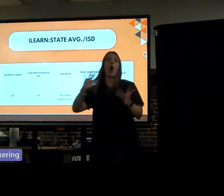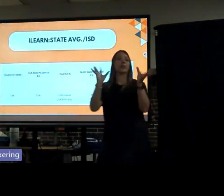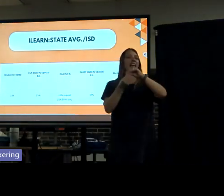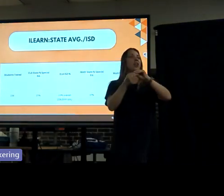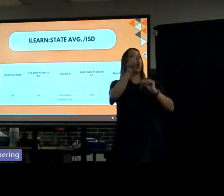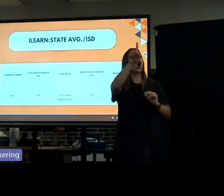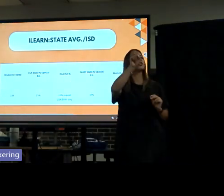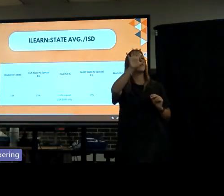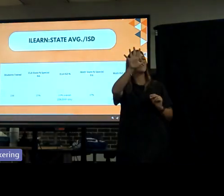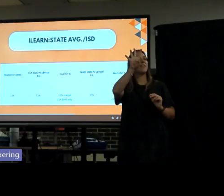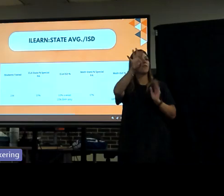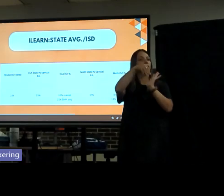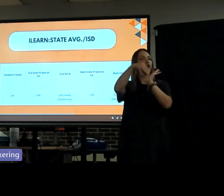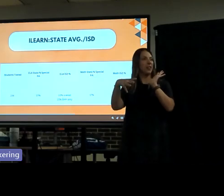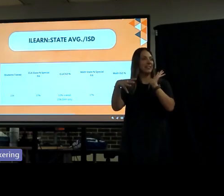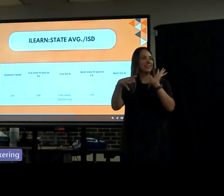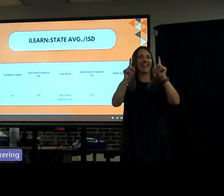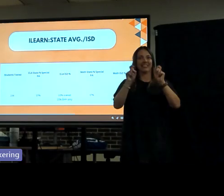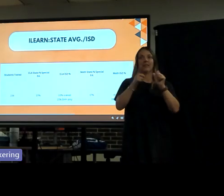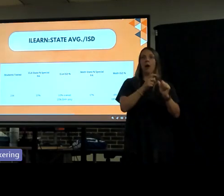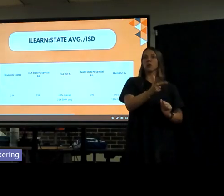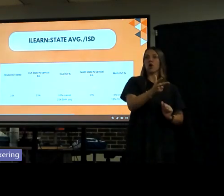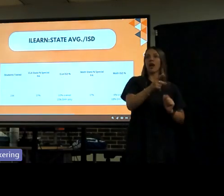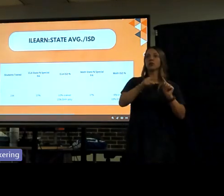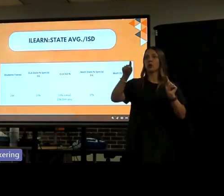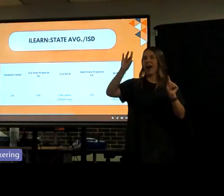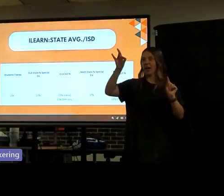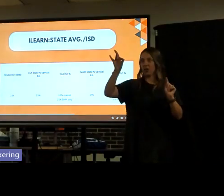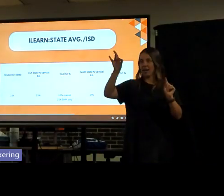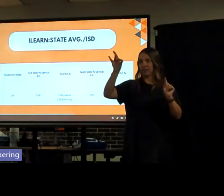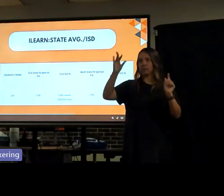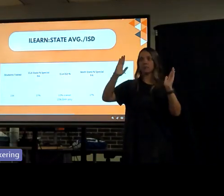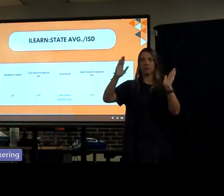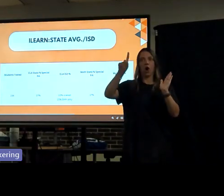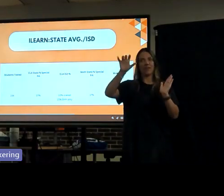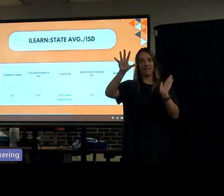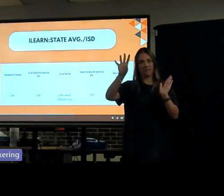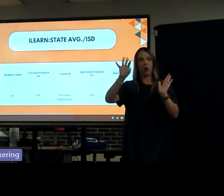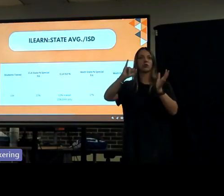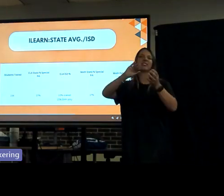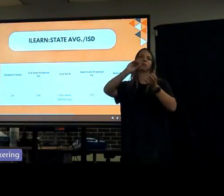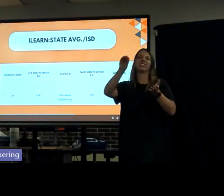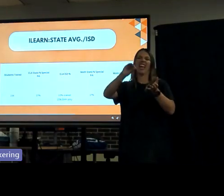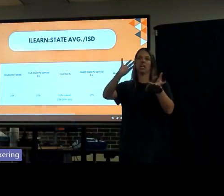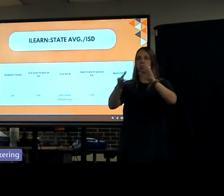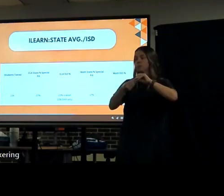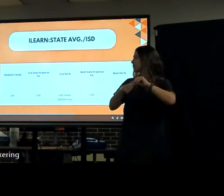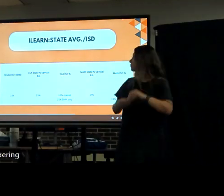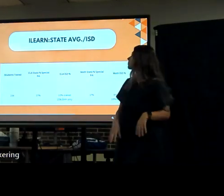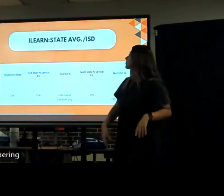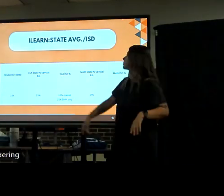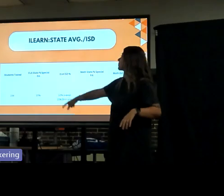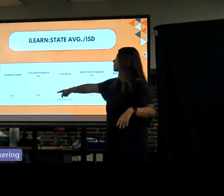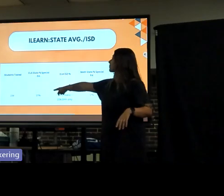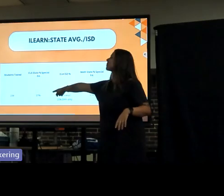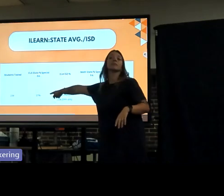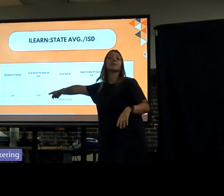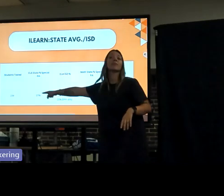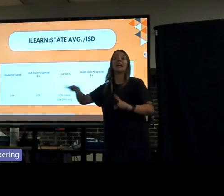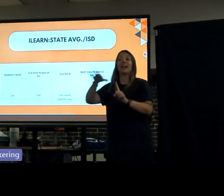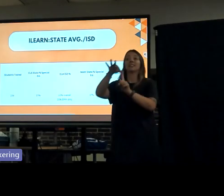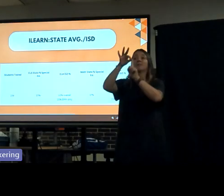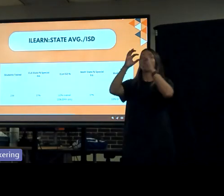student, we have to look at eligibilities. So 154 students from 3rd to 8th grade. That's